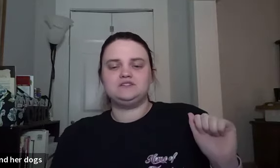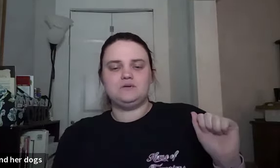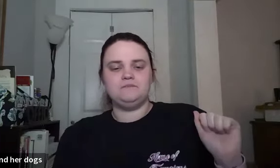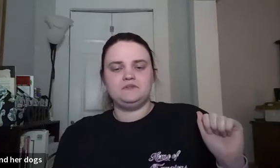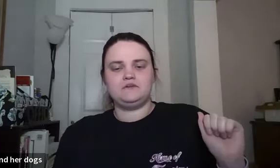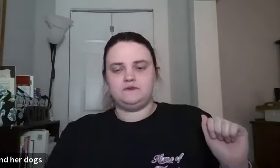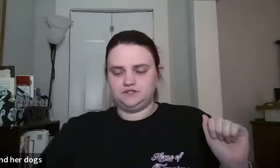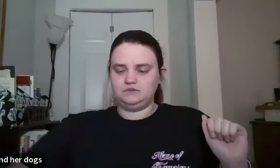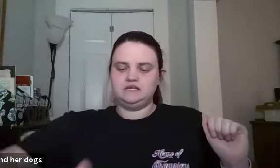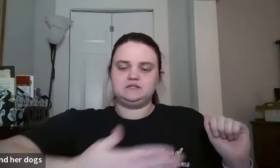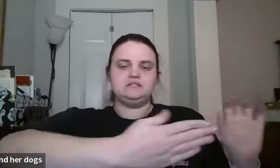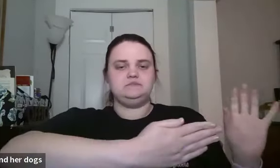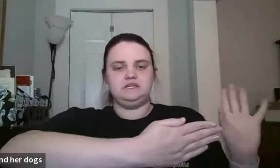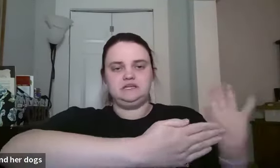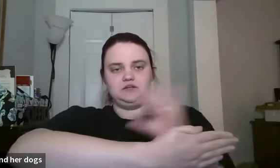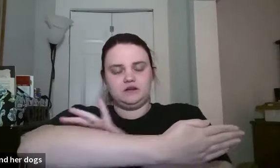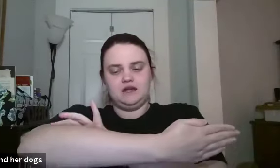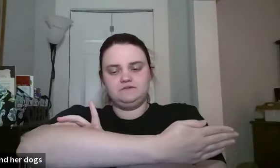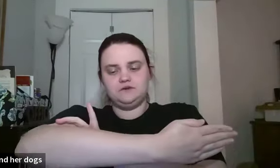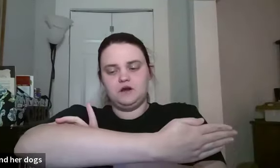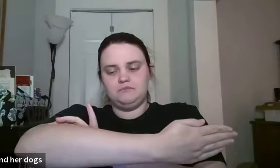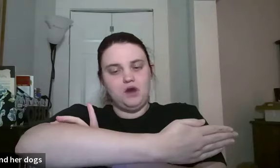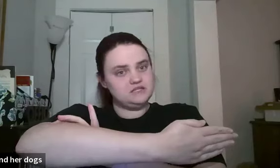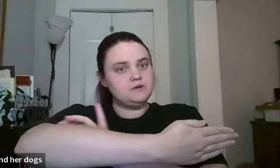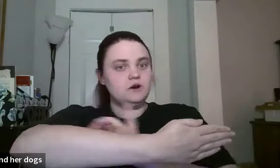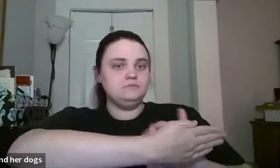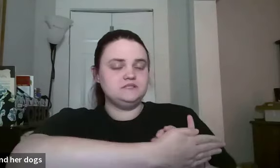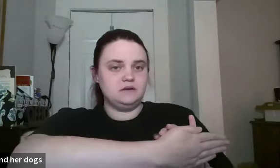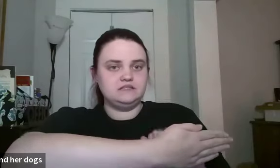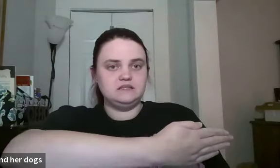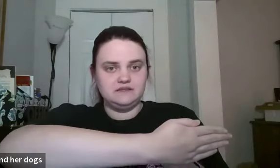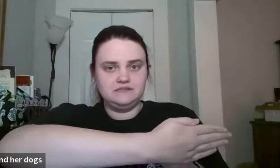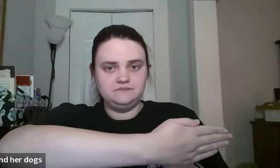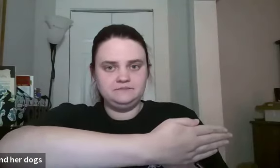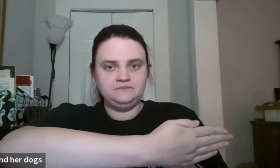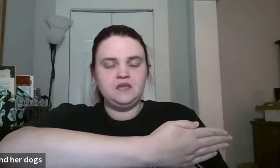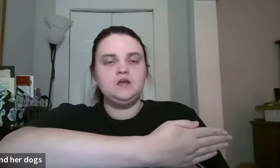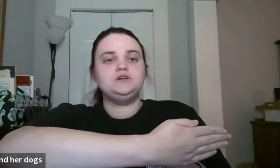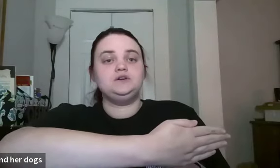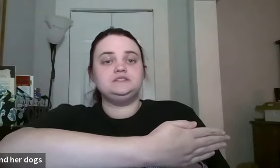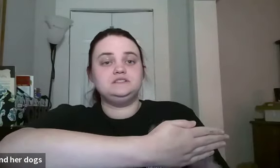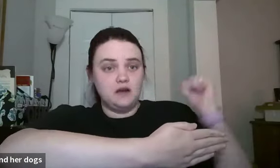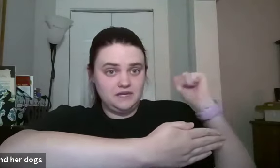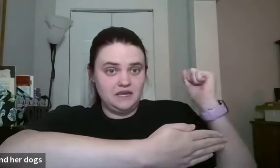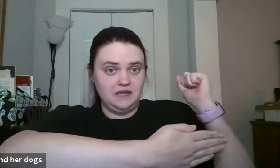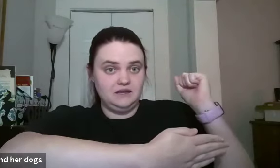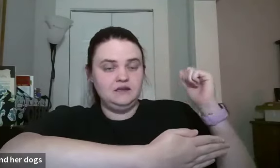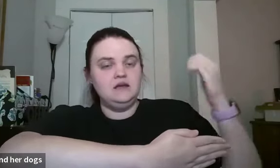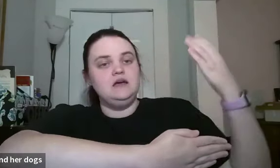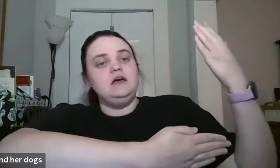So the first one is going to be, you're going to have your non-dominant arm sideways like this. Your dominant hand